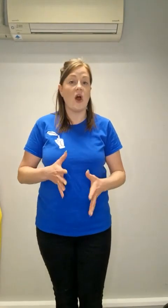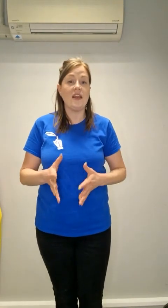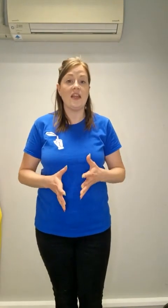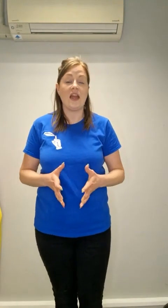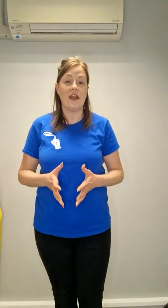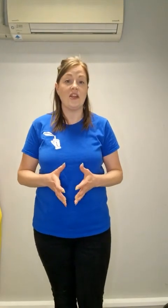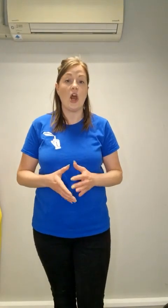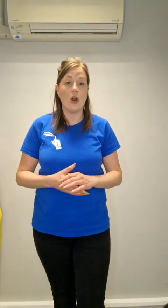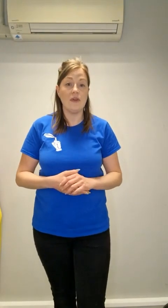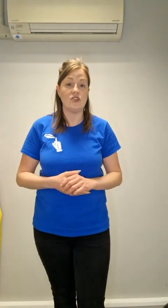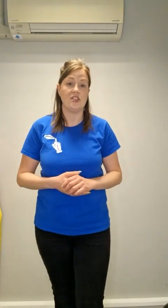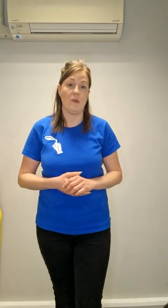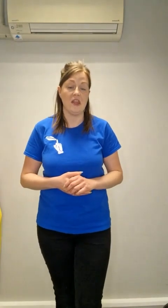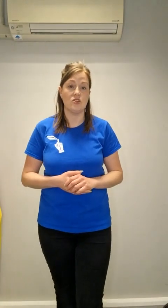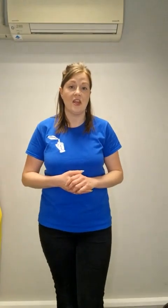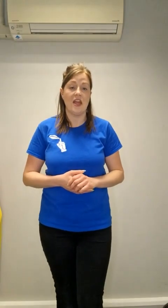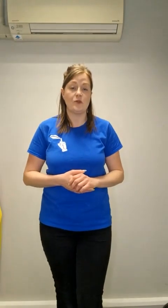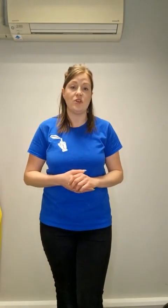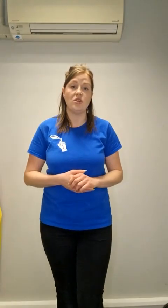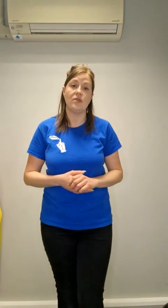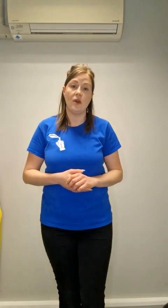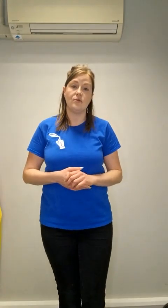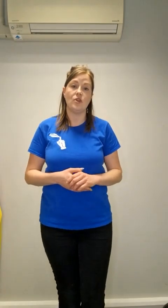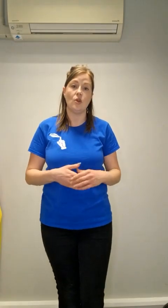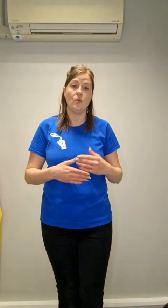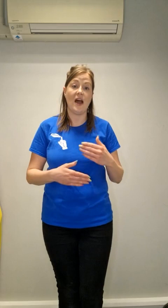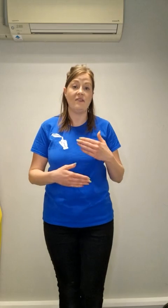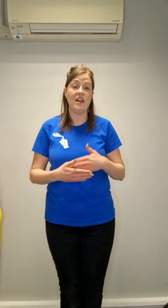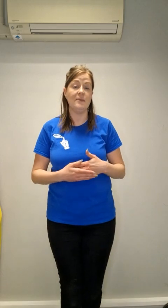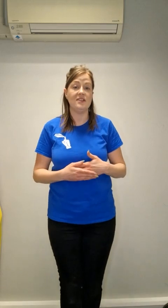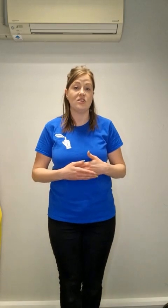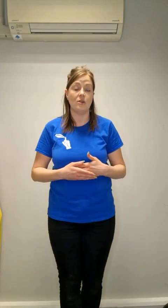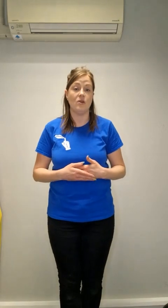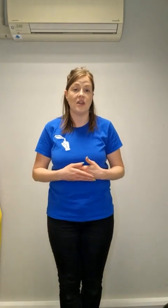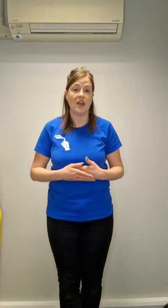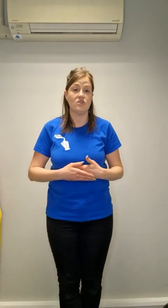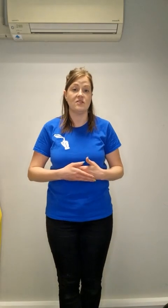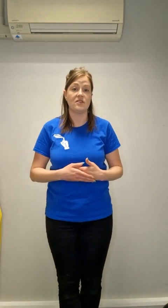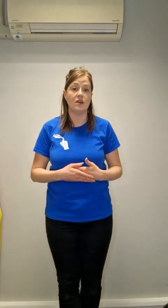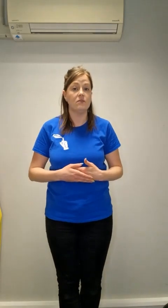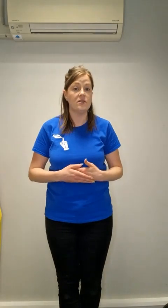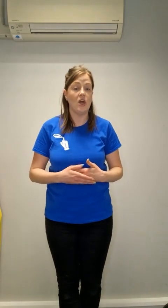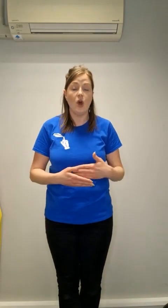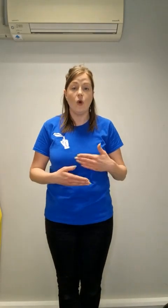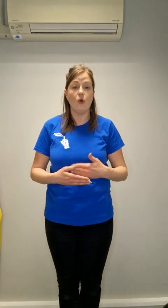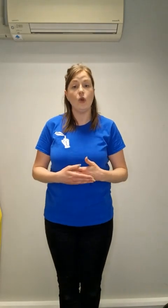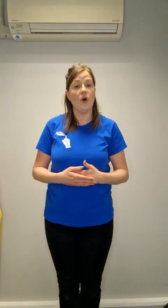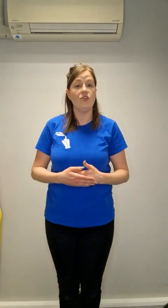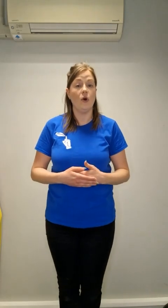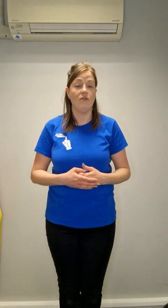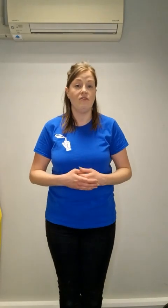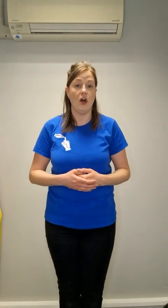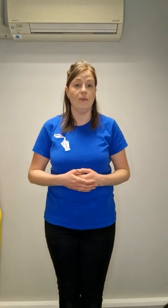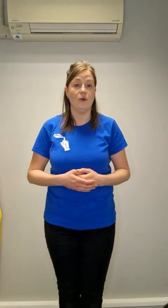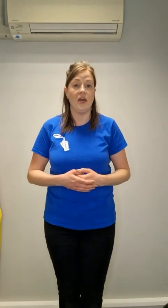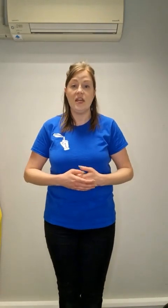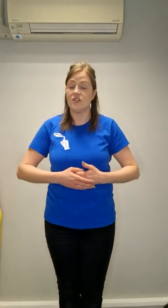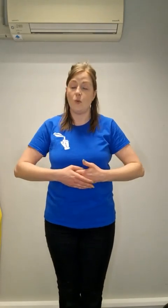signing can encourage speech, especially in those who have limited communication skills or who are non-verbal. So